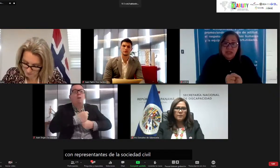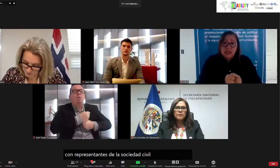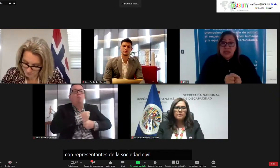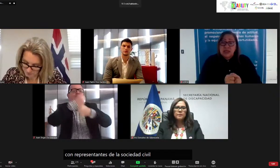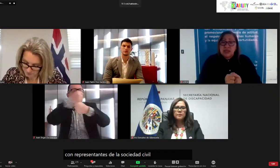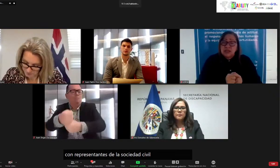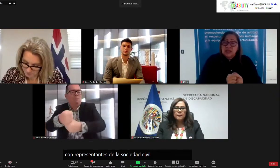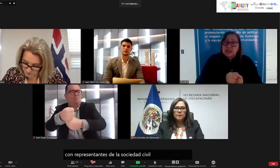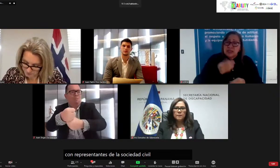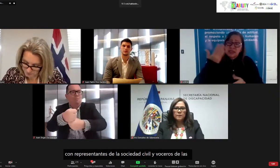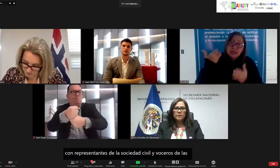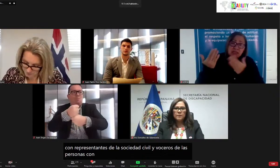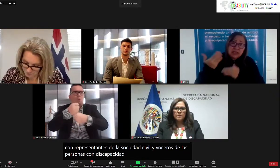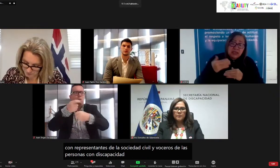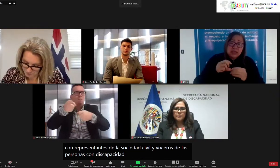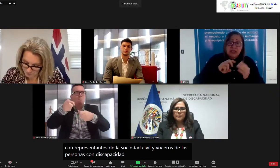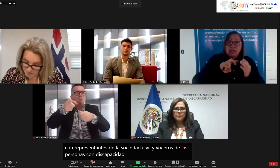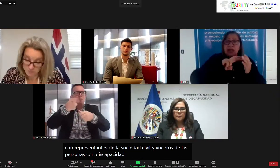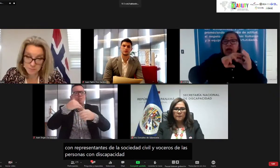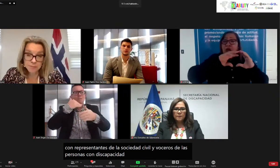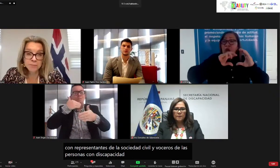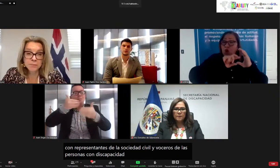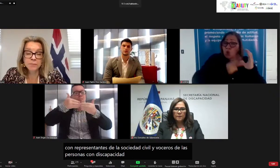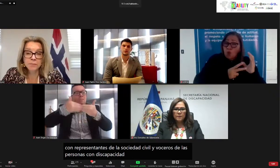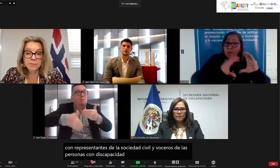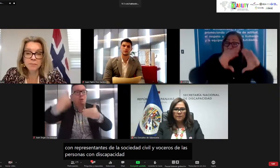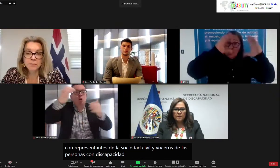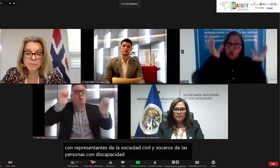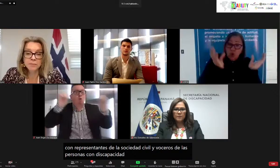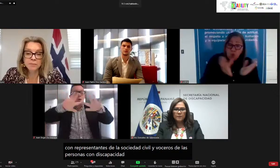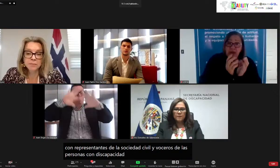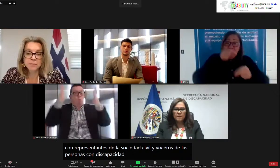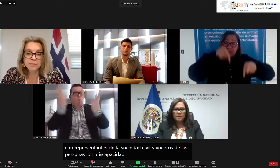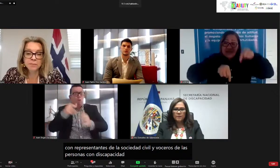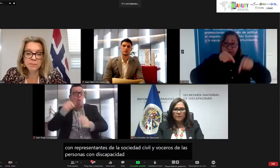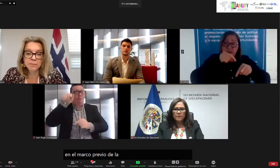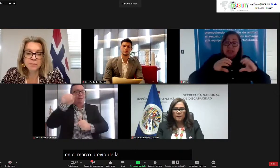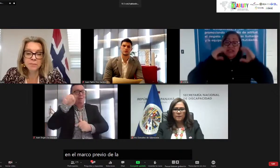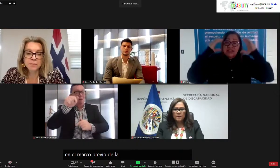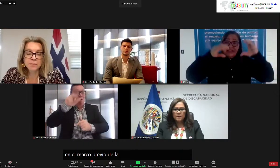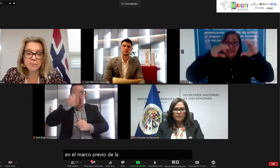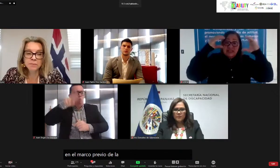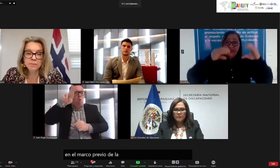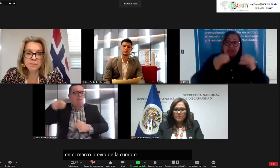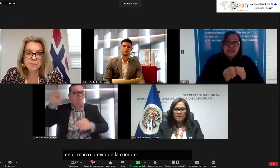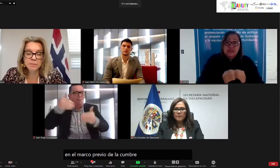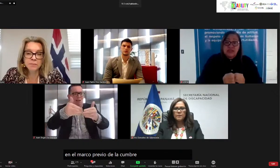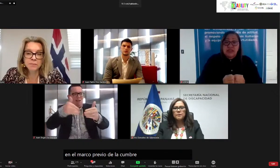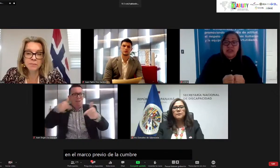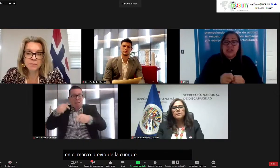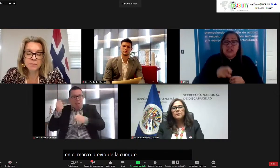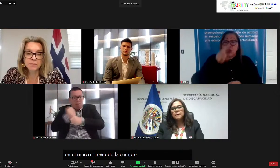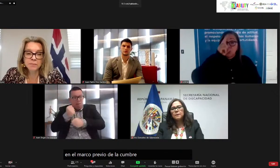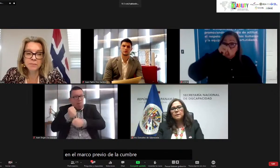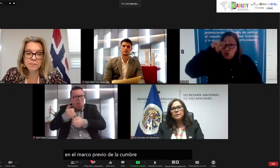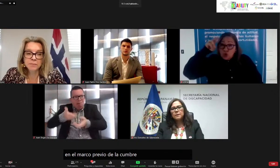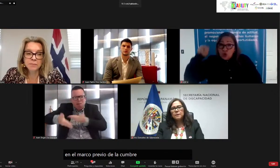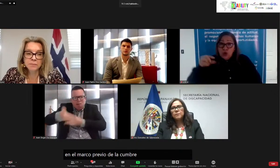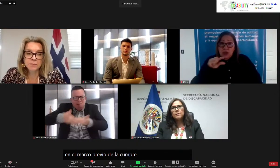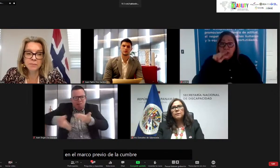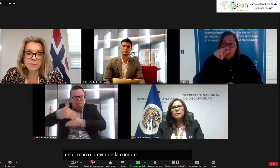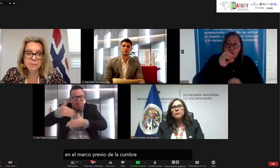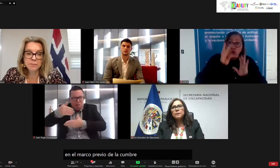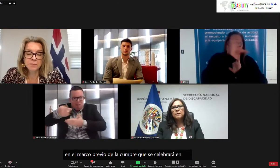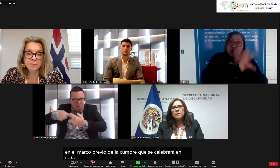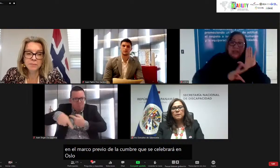of the organizations of persons with disabilities in the framework of the disability summit that will